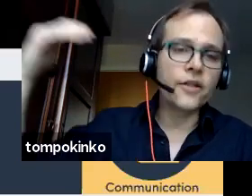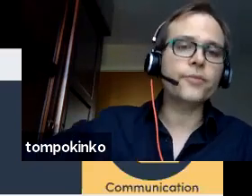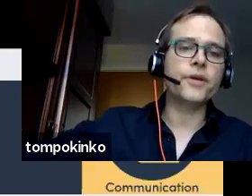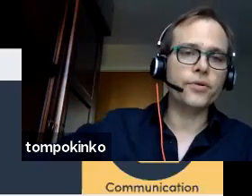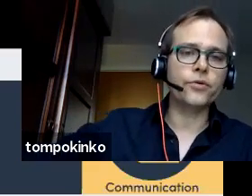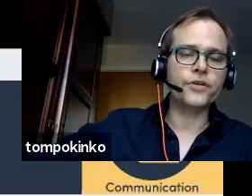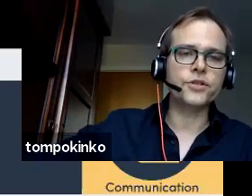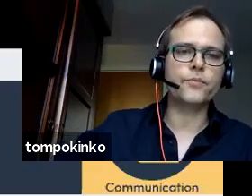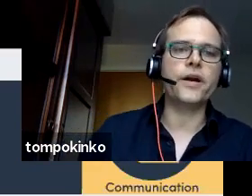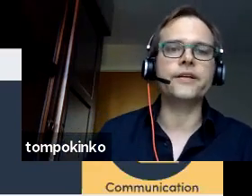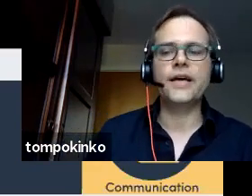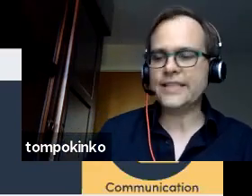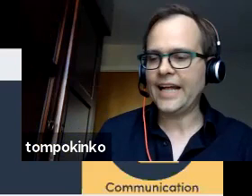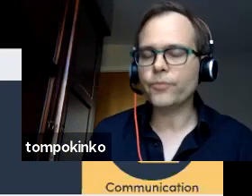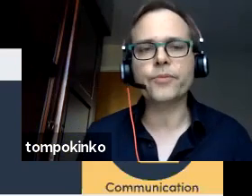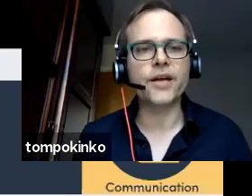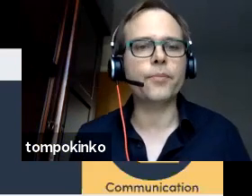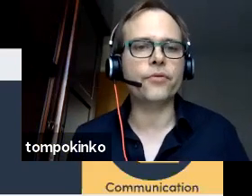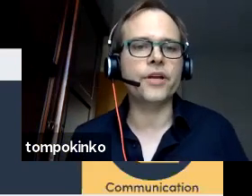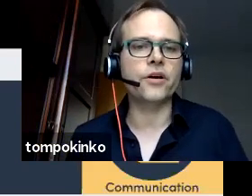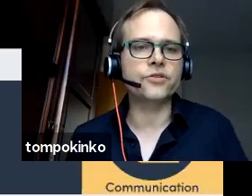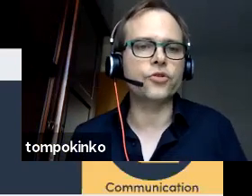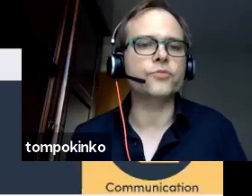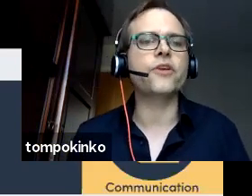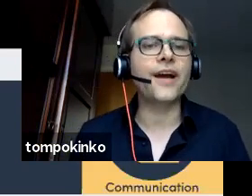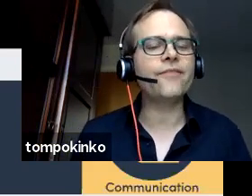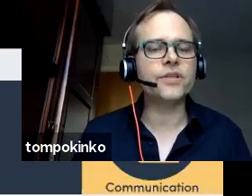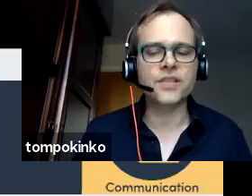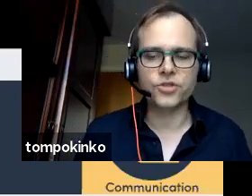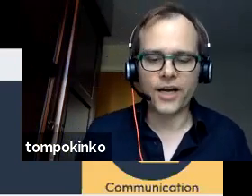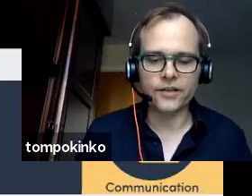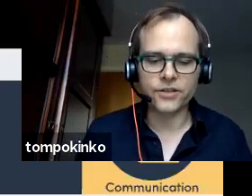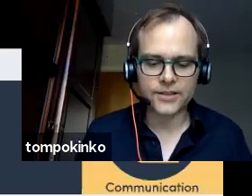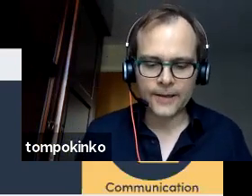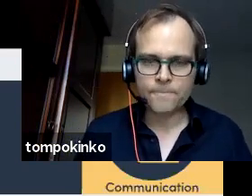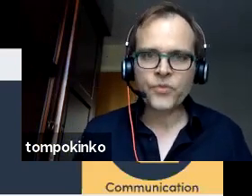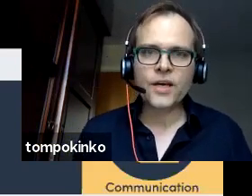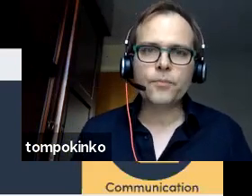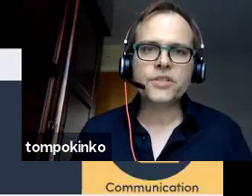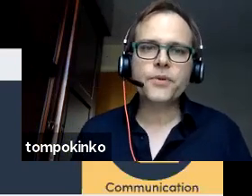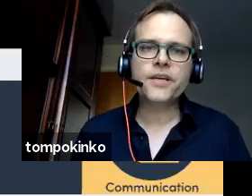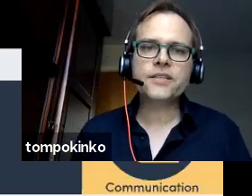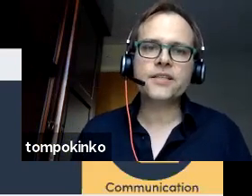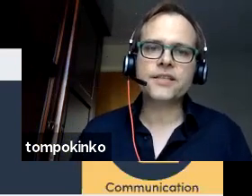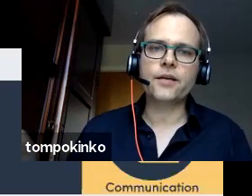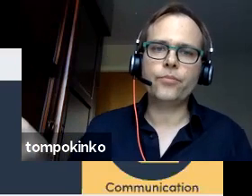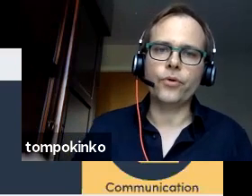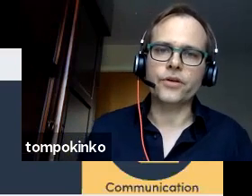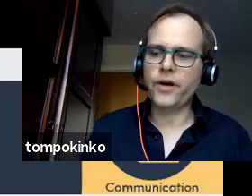other people who are vision impaired to help them get up and running on Zoom. So there have been some challenges. But speaking to the second point, where